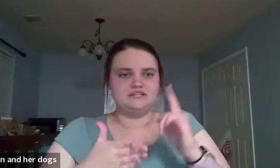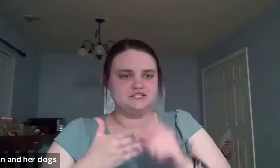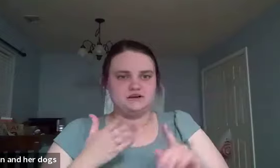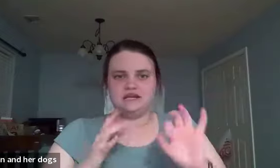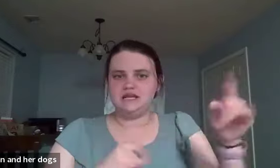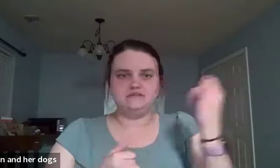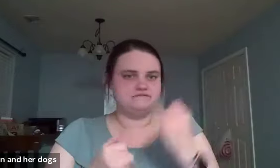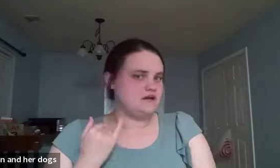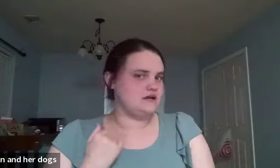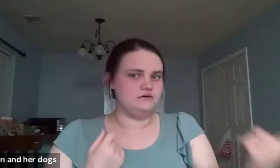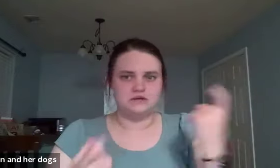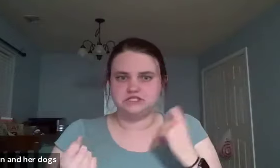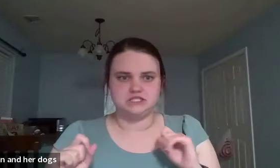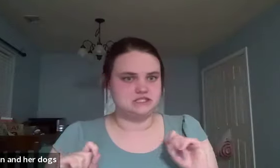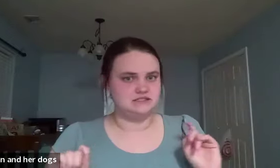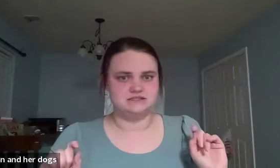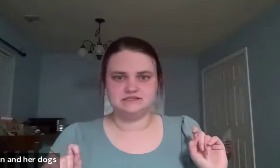make sure. Any final questions?